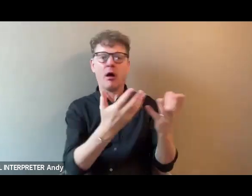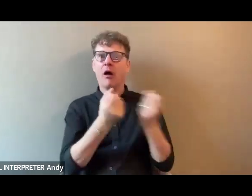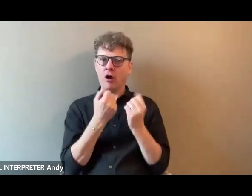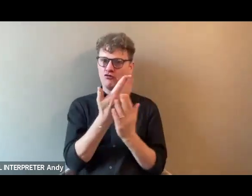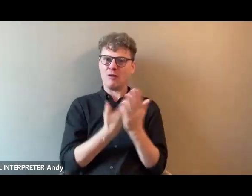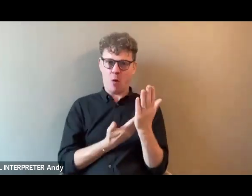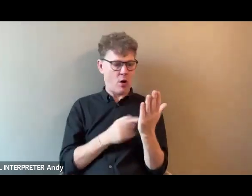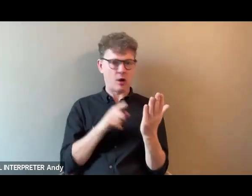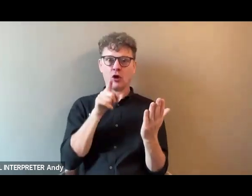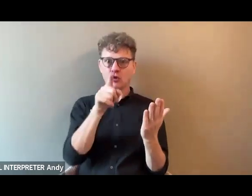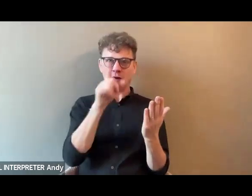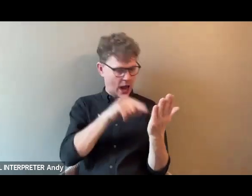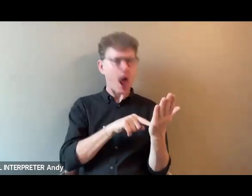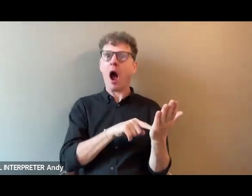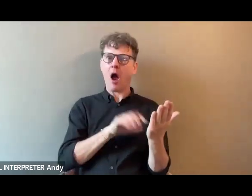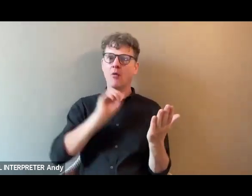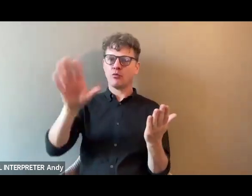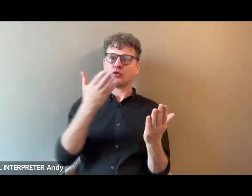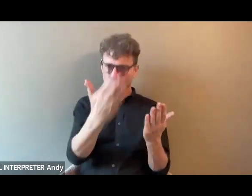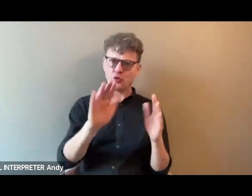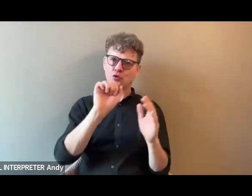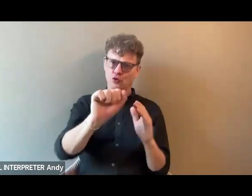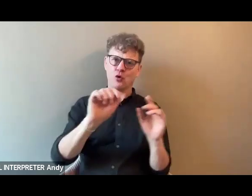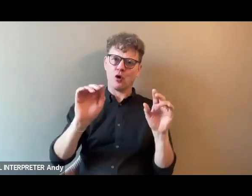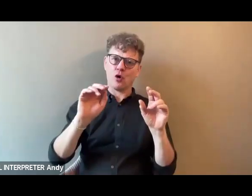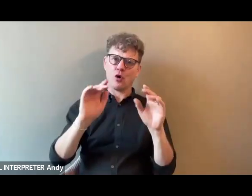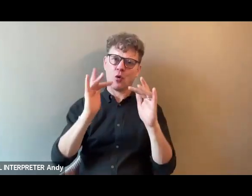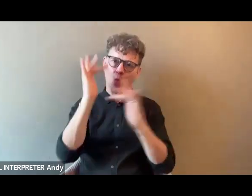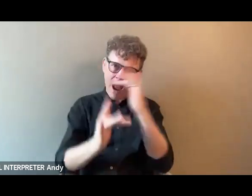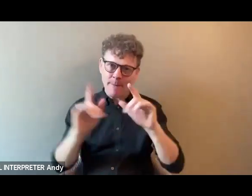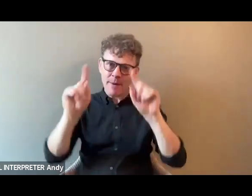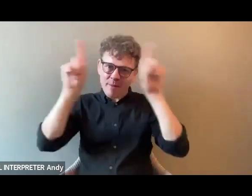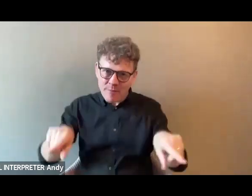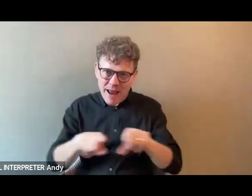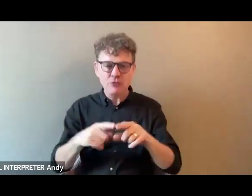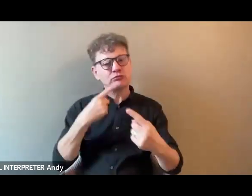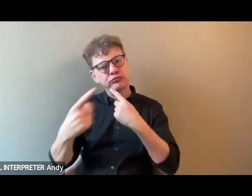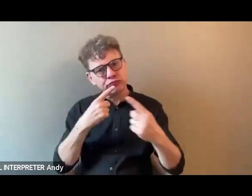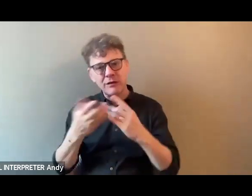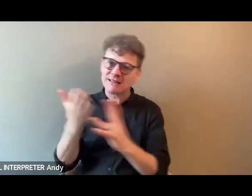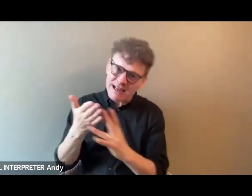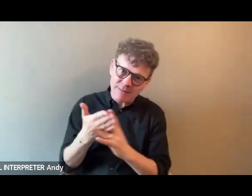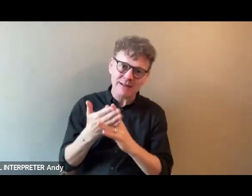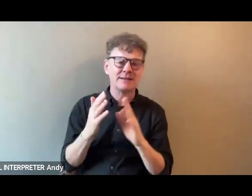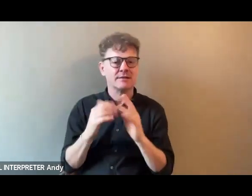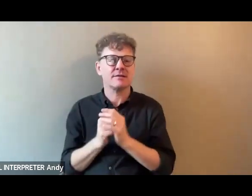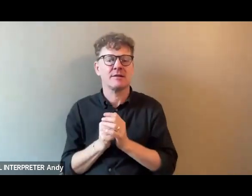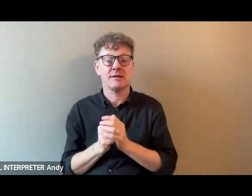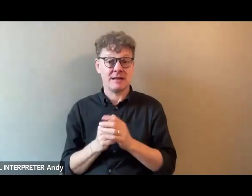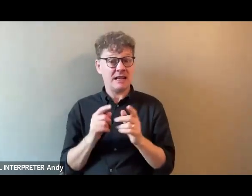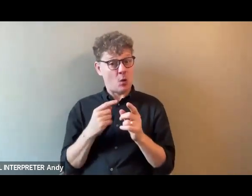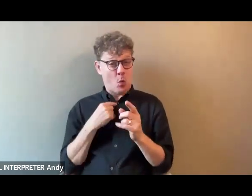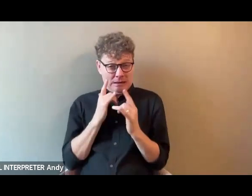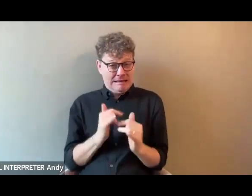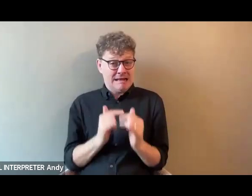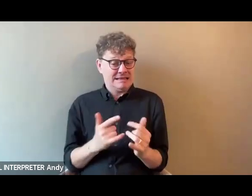for you to put immediately on your web pages, saying what accessibility you have and how it works. We are testing this